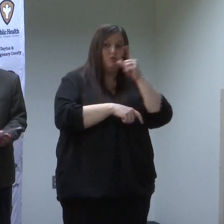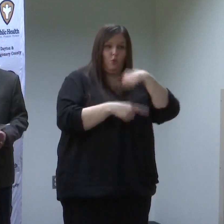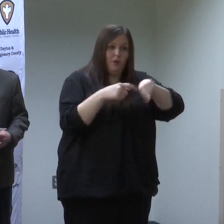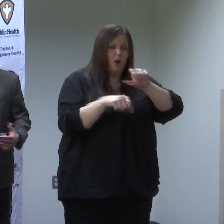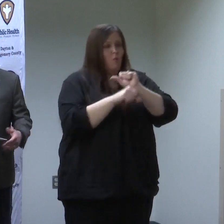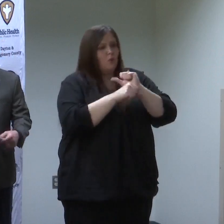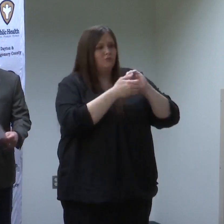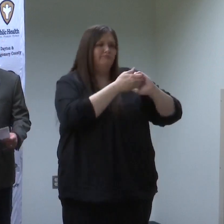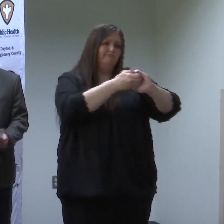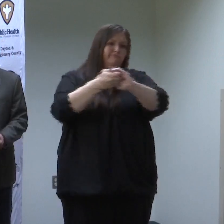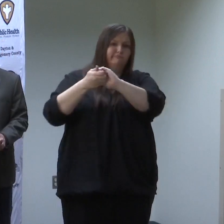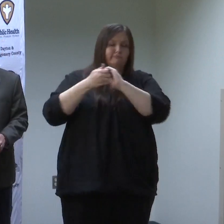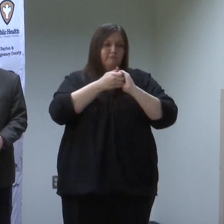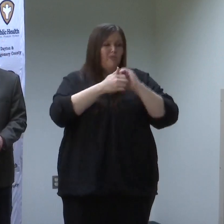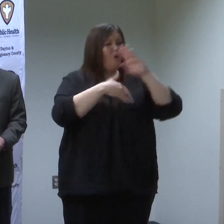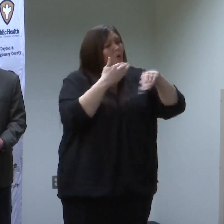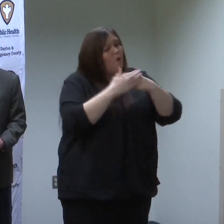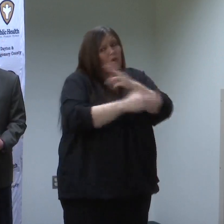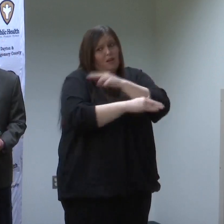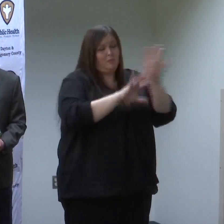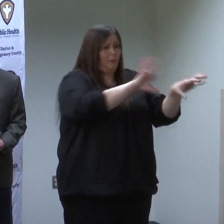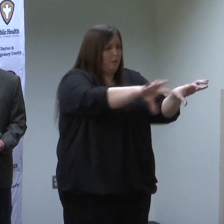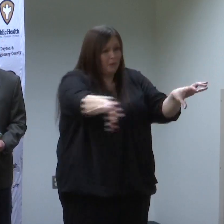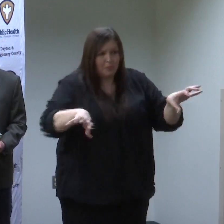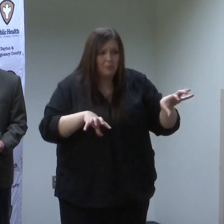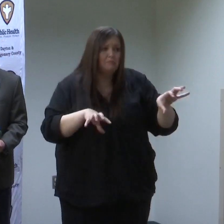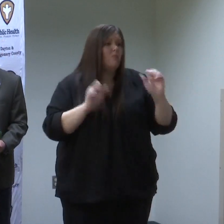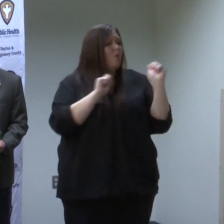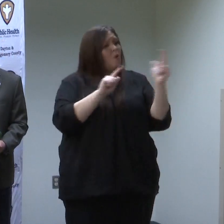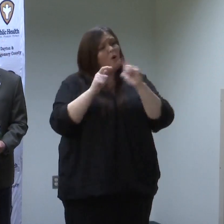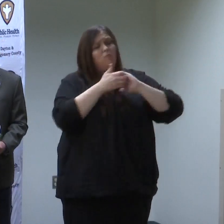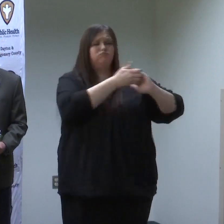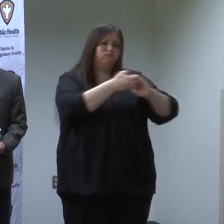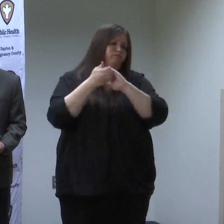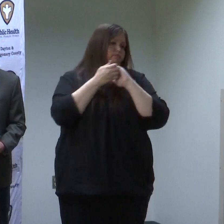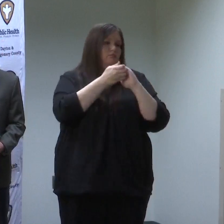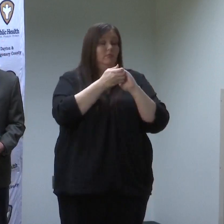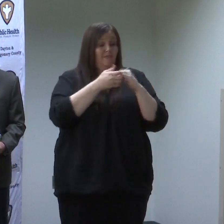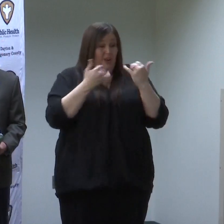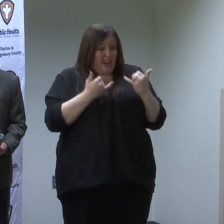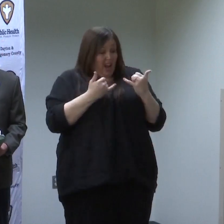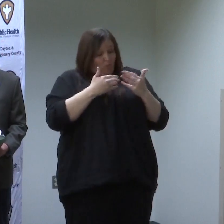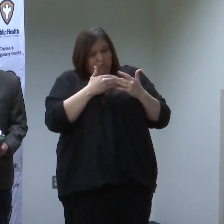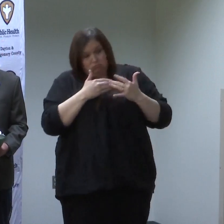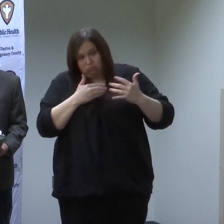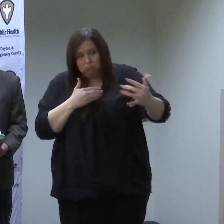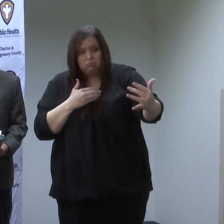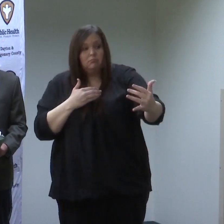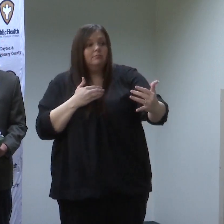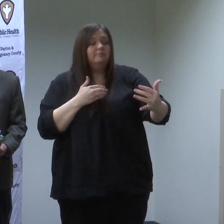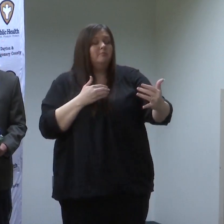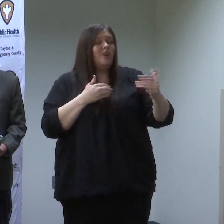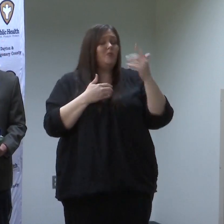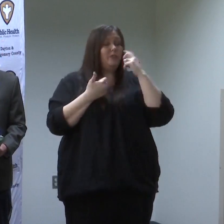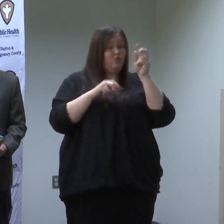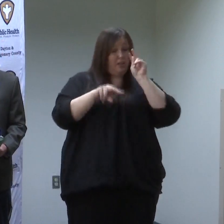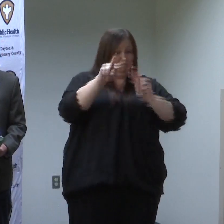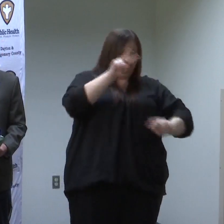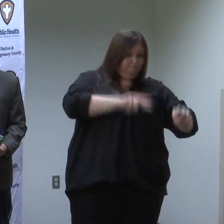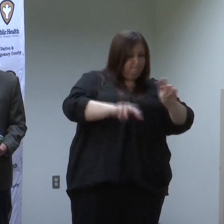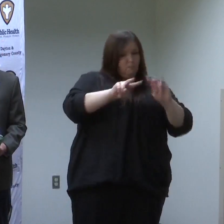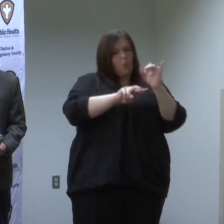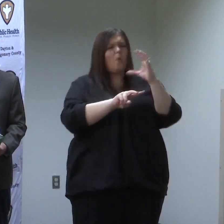in close coordination with one another in preparation for the weeks and the months ahead. And again, as we continue to look at where we are as the